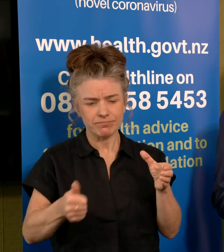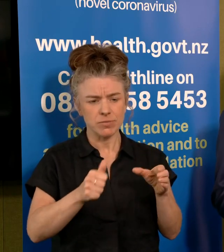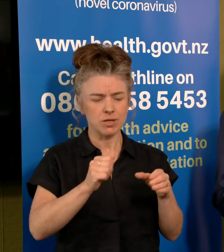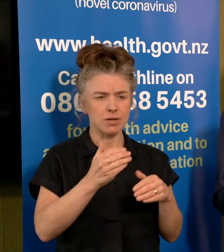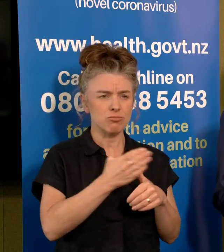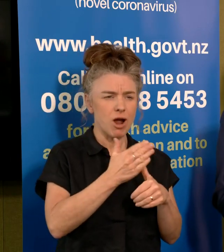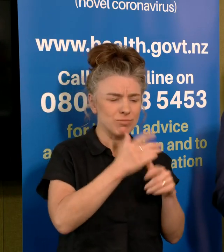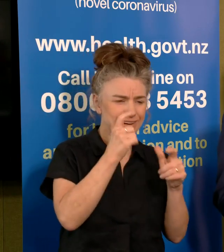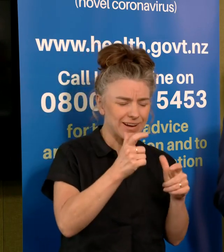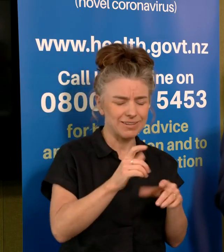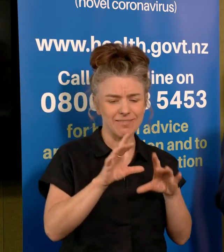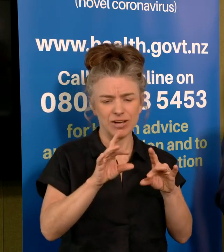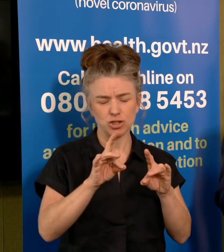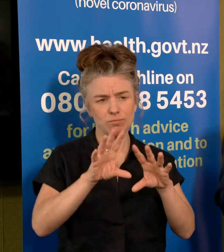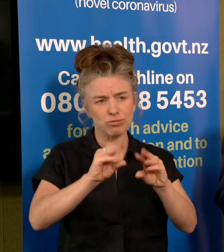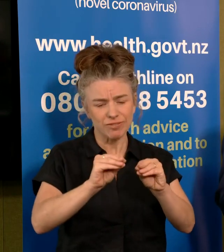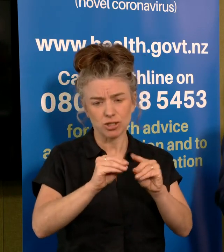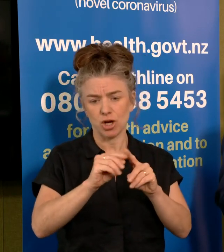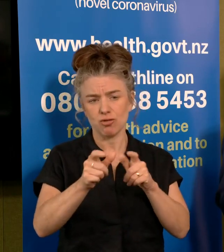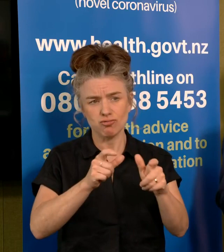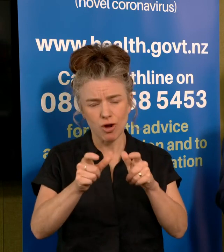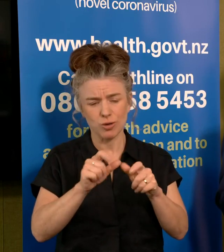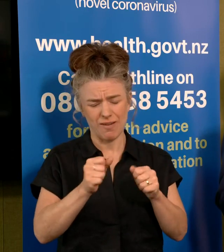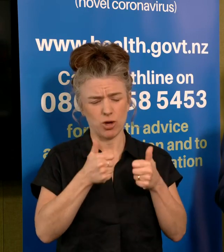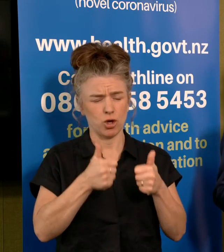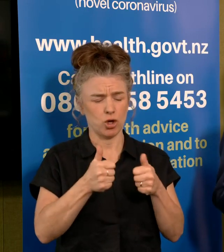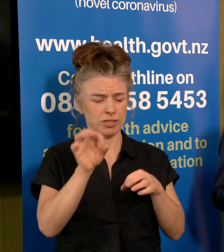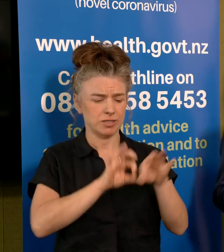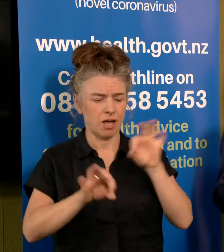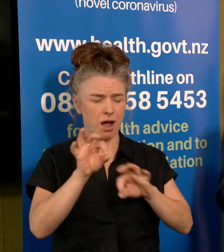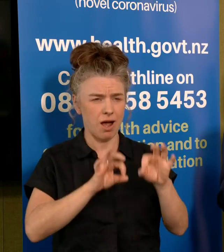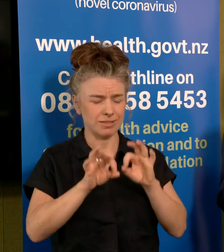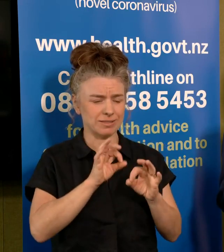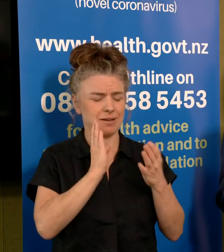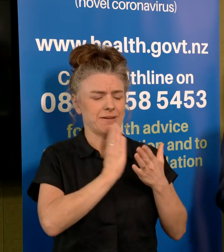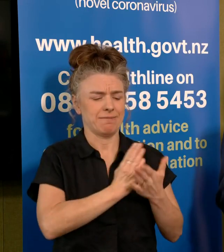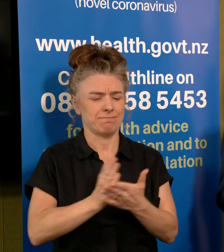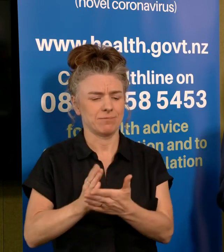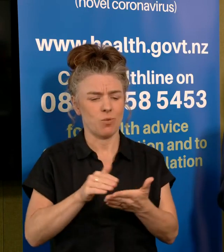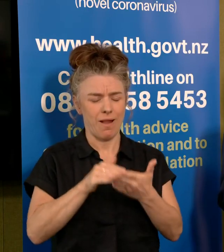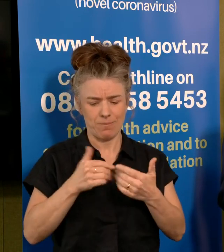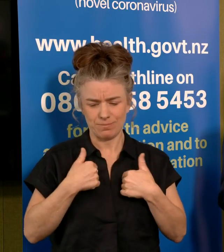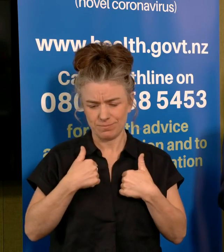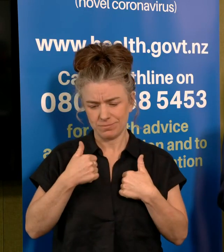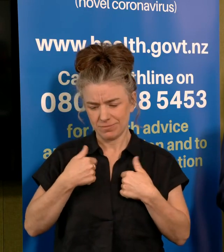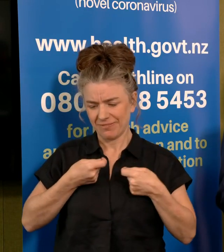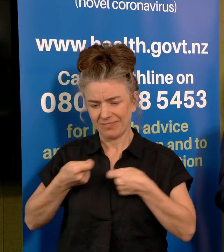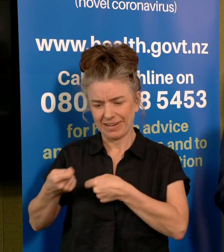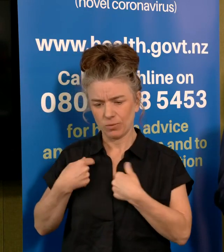control, and so we have really good scientific evidence to constantly inform our response.